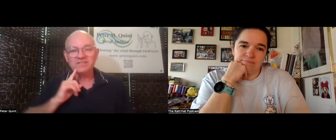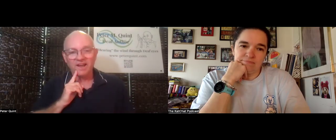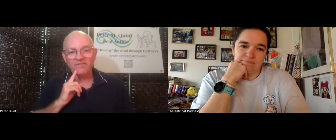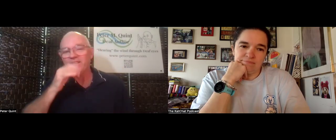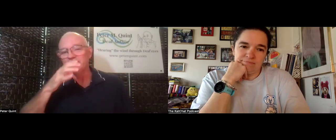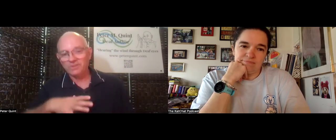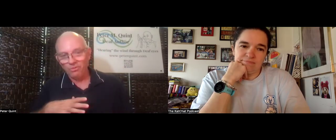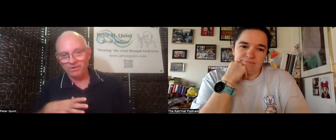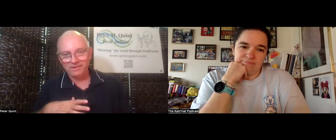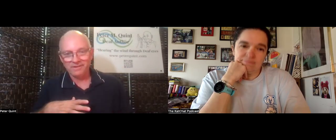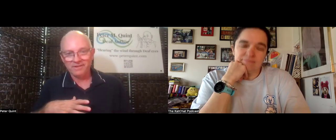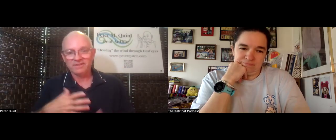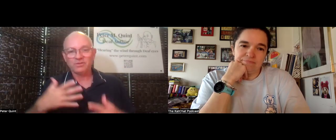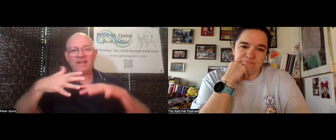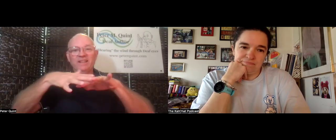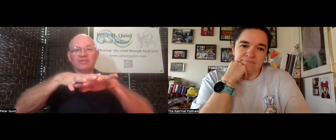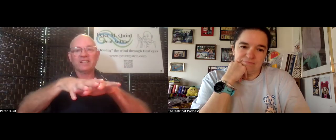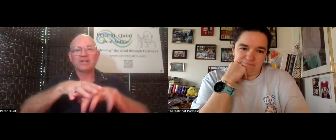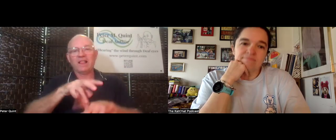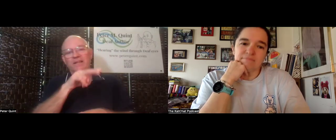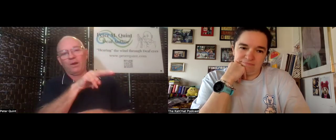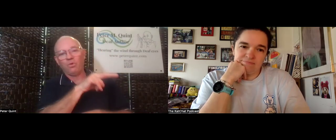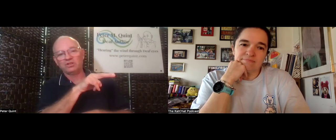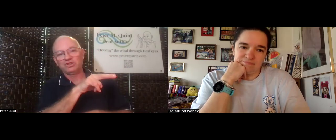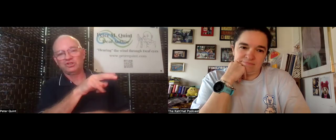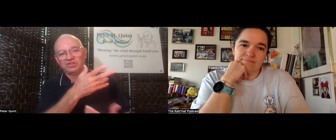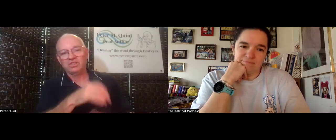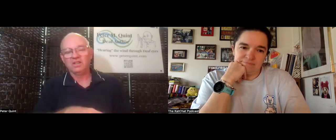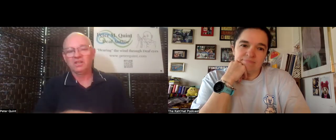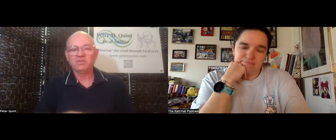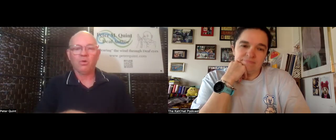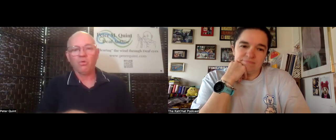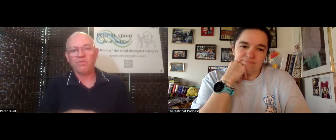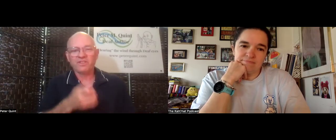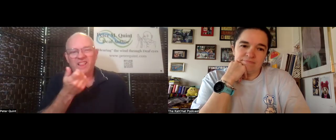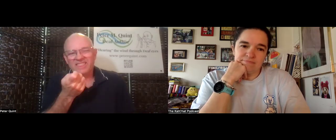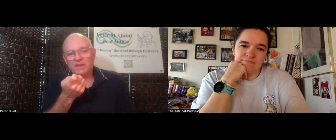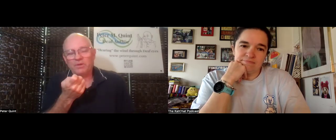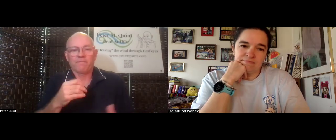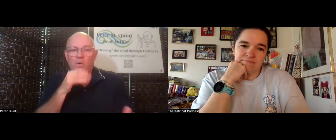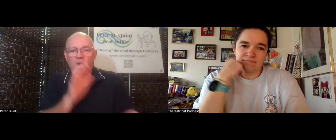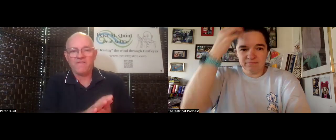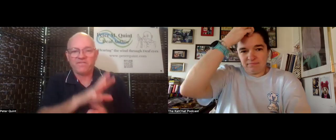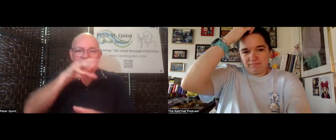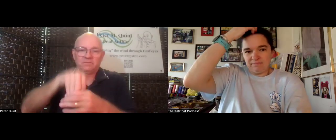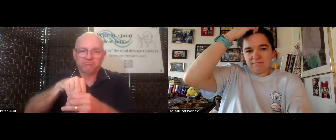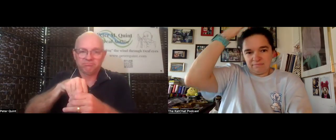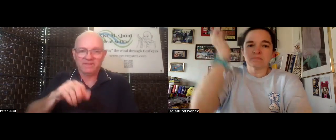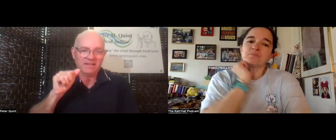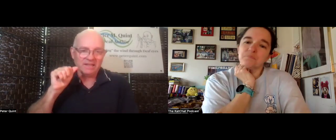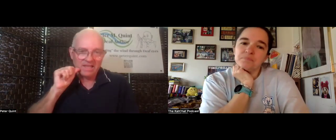and she's deaf, and she's a woman. So that intersectionality I watch. So there's a little bit of my wife,